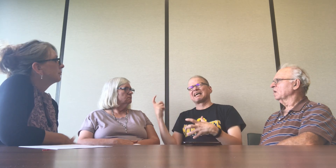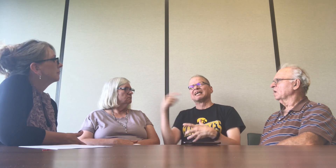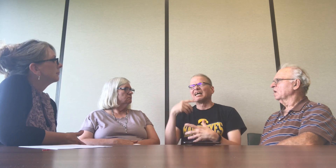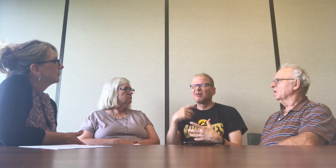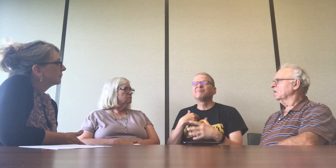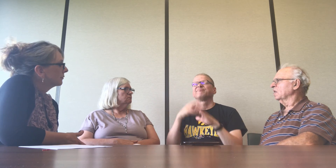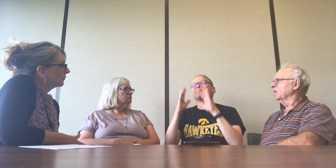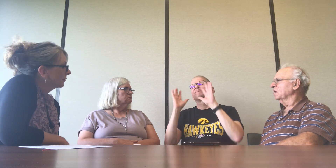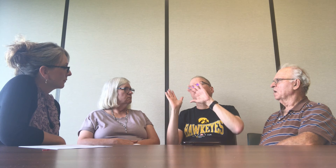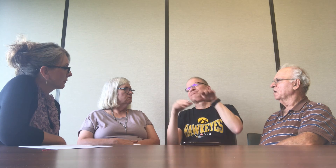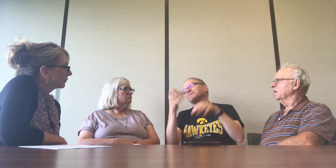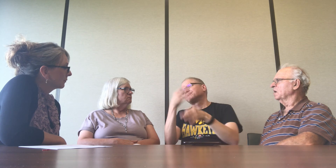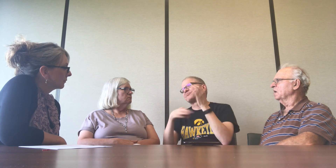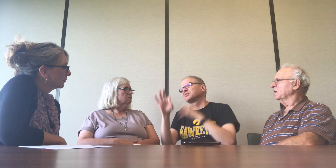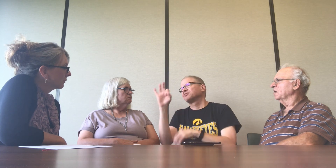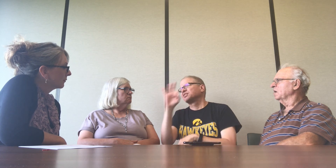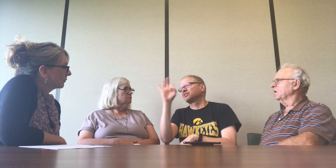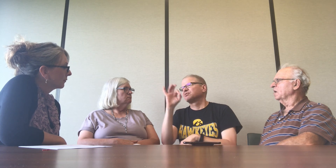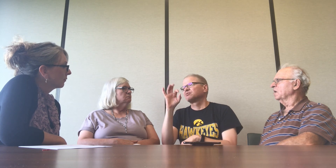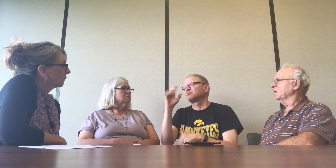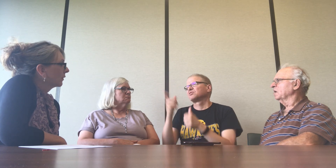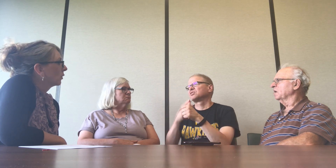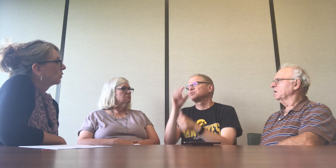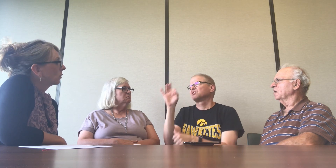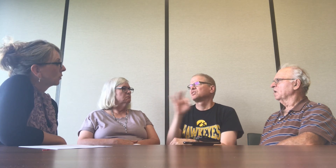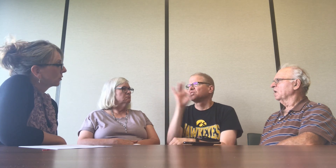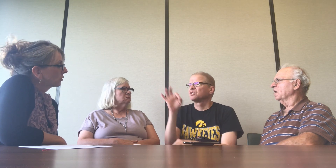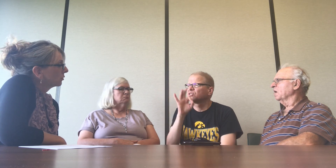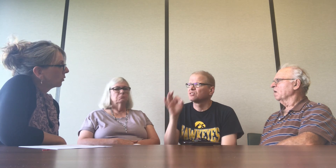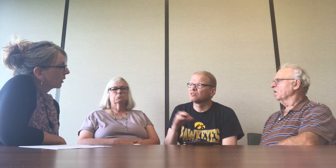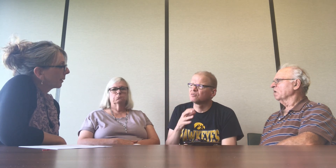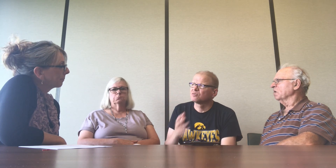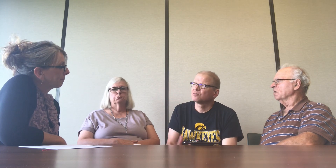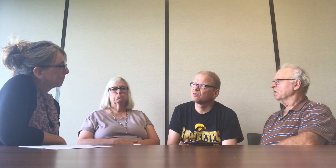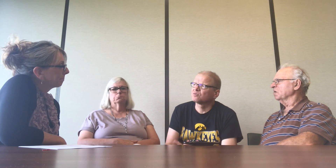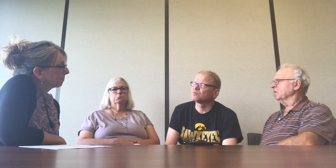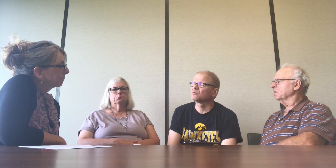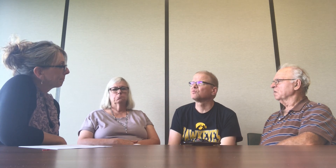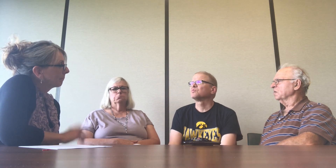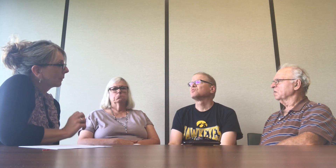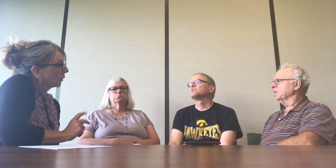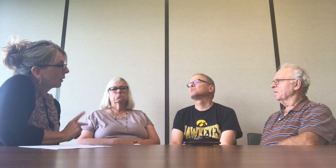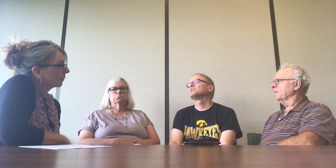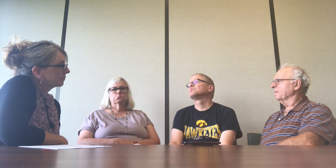Because, you know, people don't have to work, and it fits better into people's work schedule.